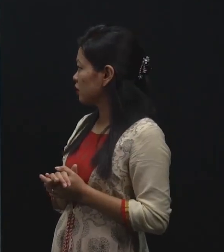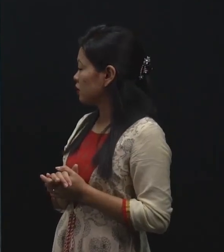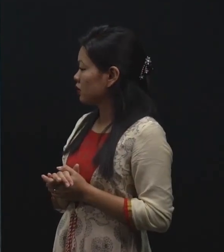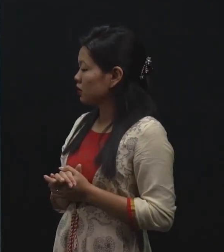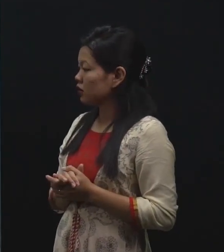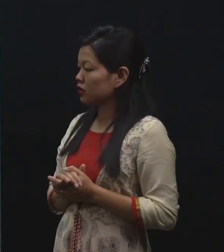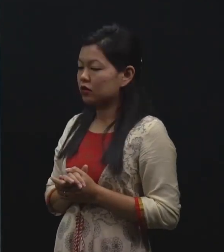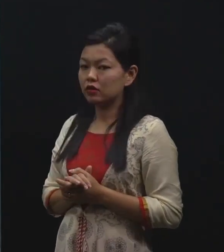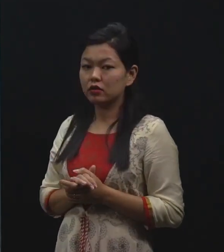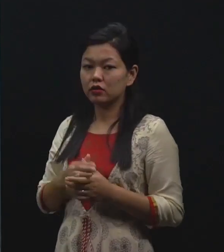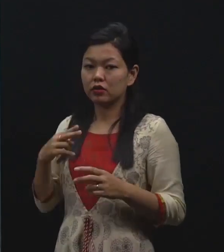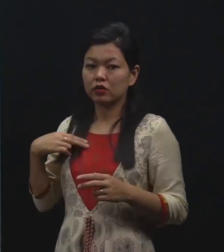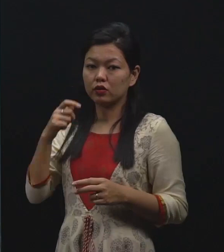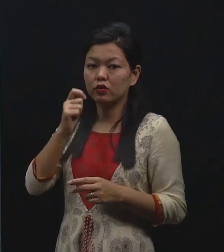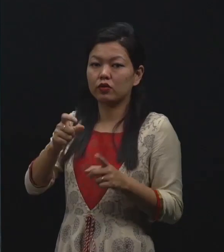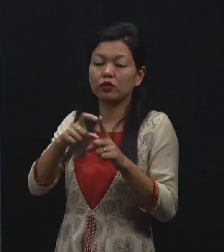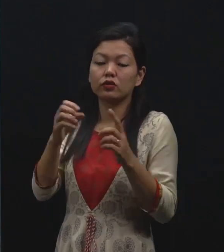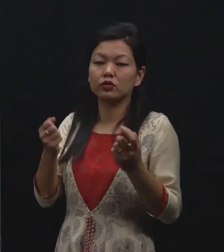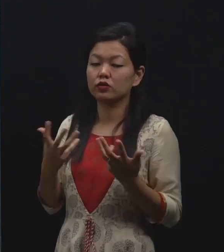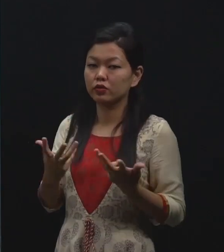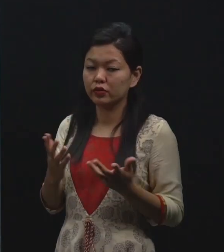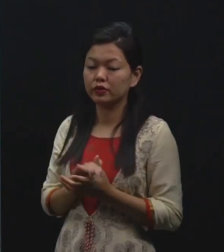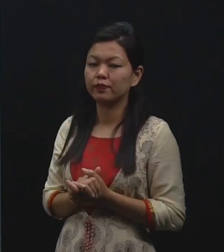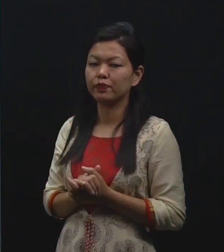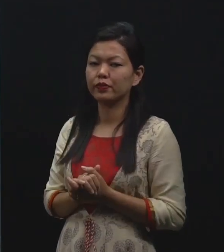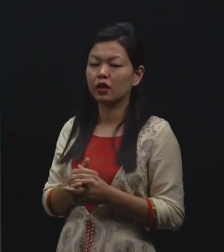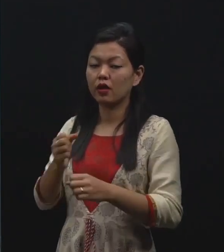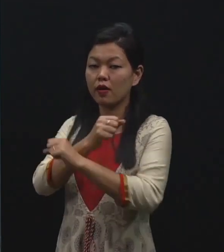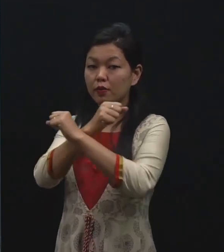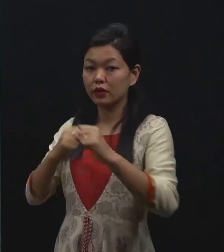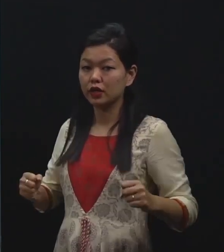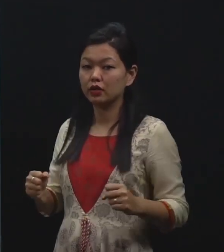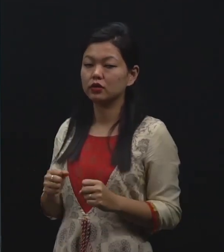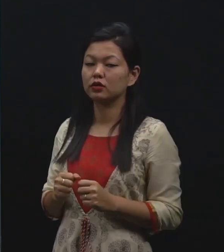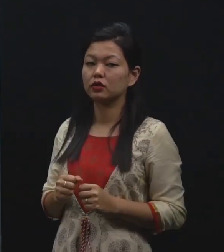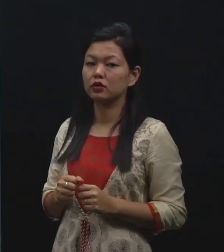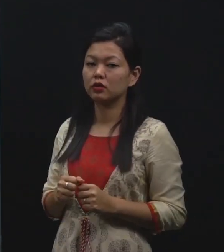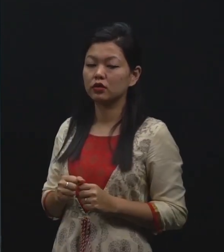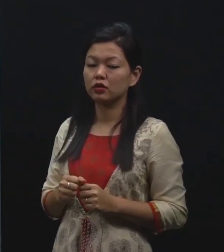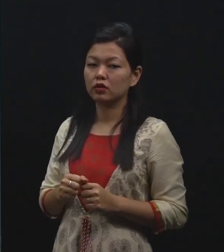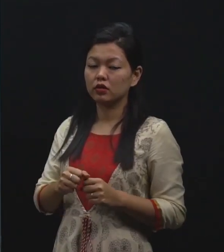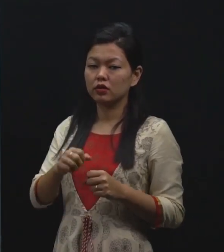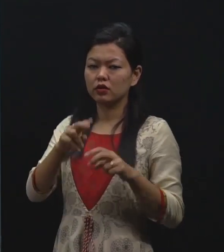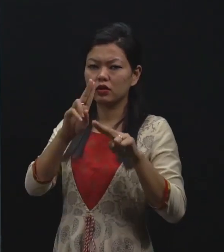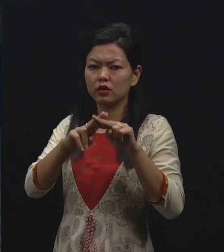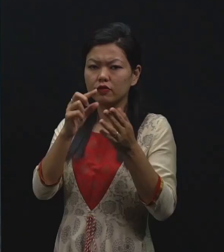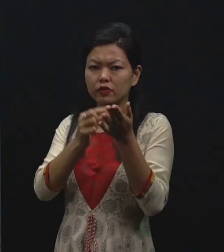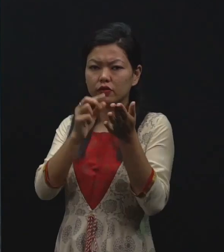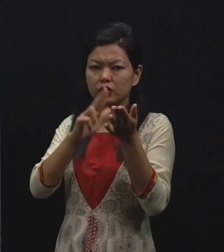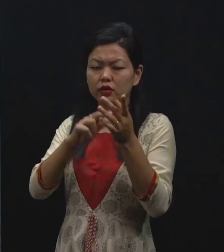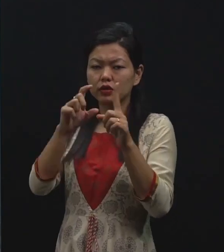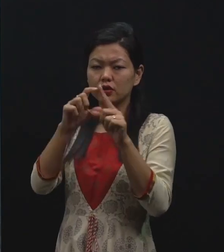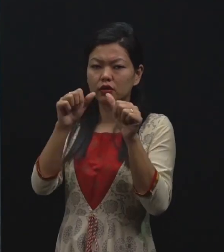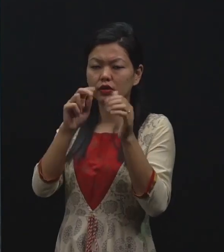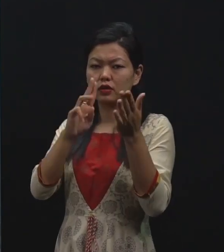the courts do, they used to give protection to those fundamental rights. Okay, I've already explained to you in the